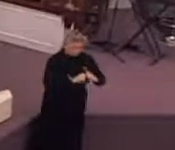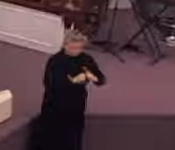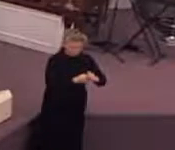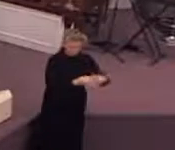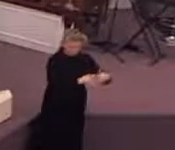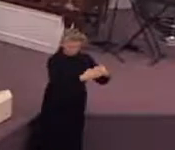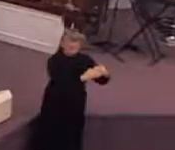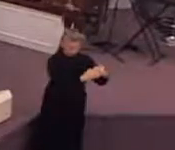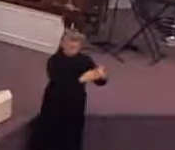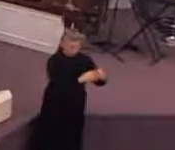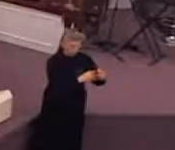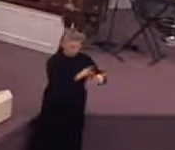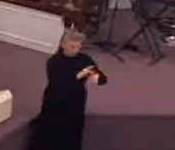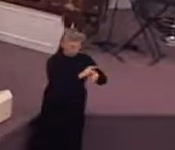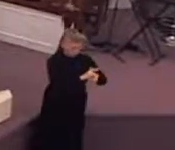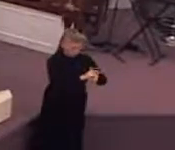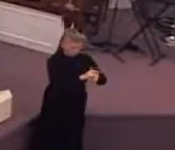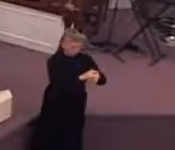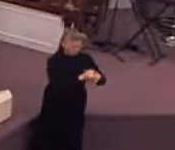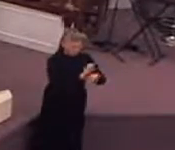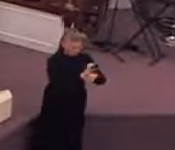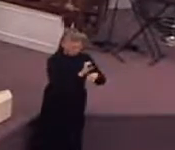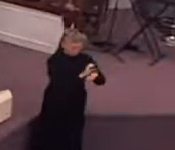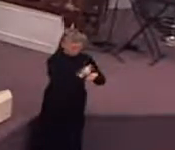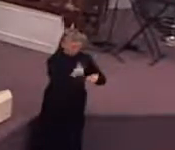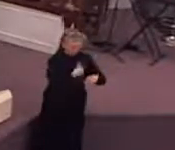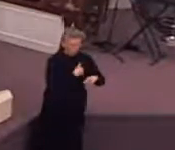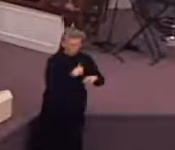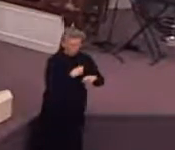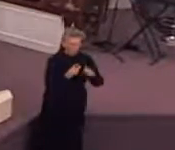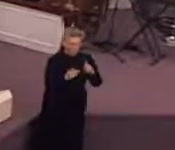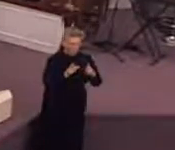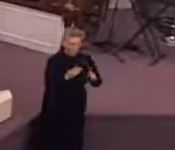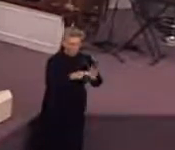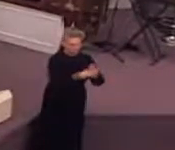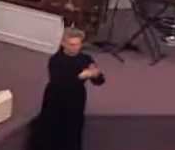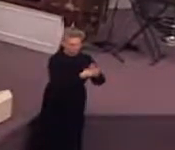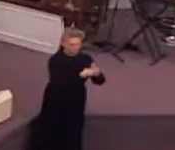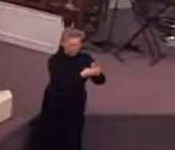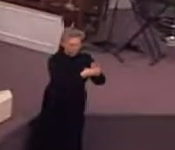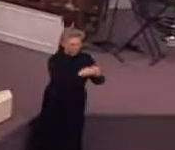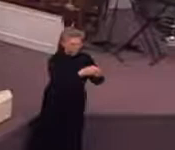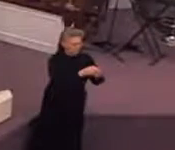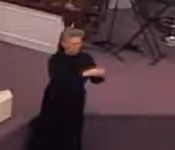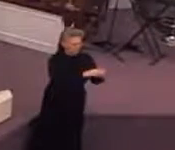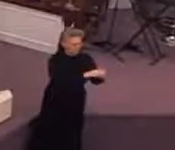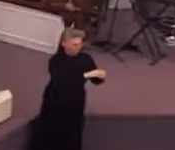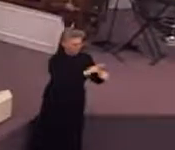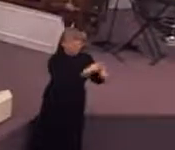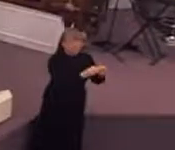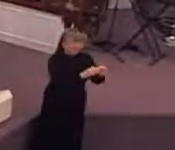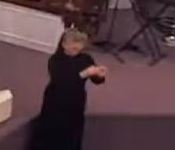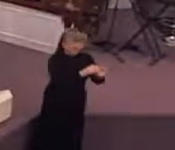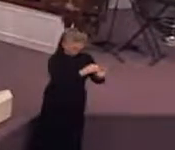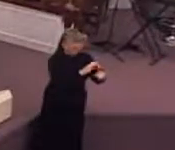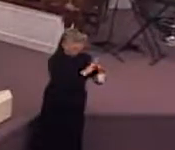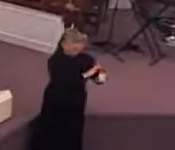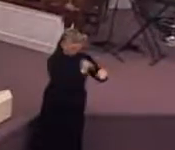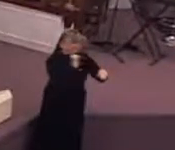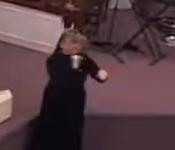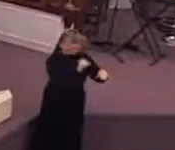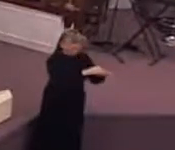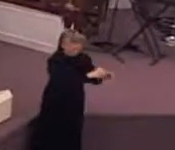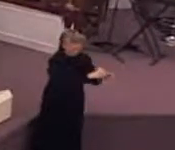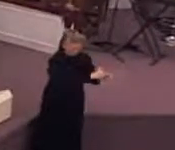make a difference in the earth. Amen. Because we are the people that are called out. We are the people who are called into the kingdom for such